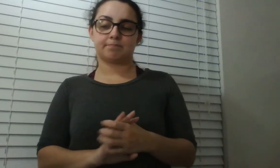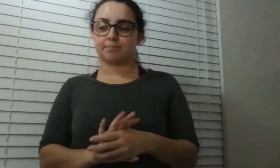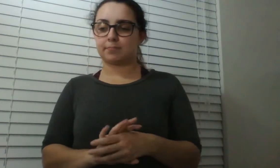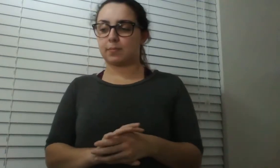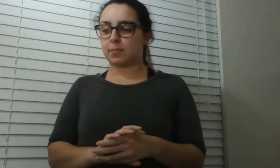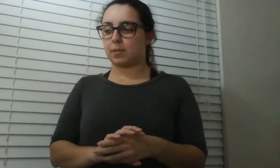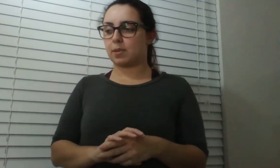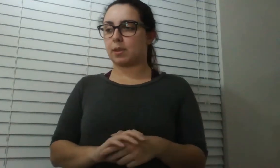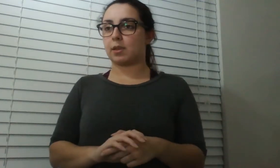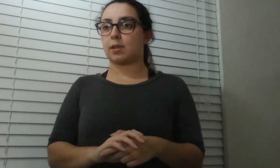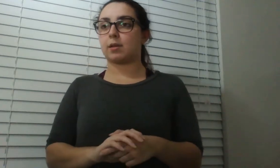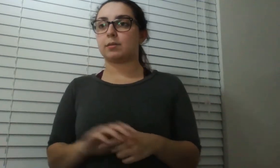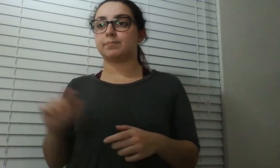she takes some pictures and we